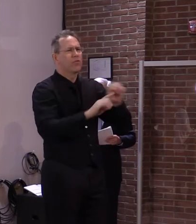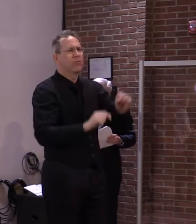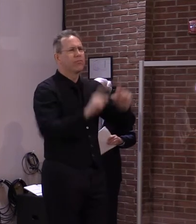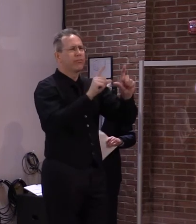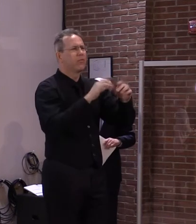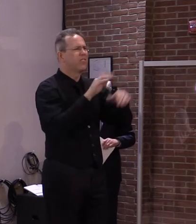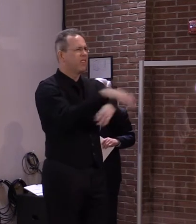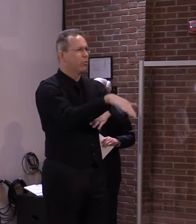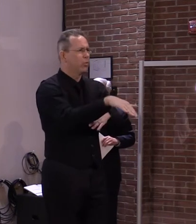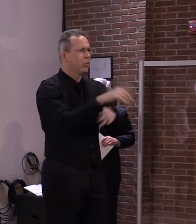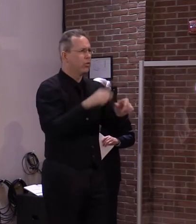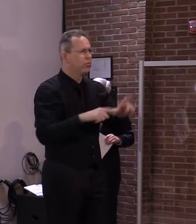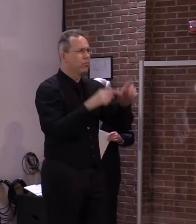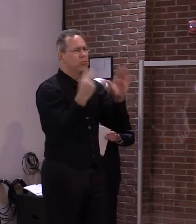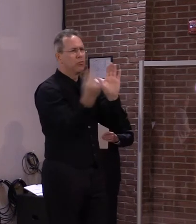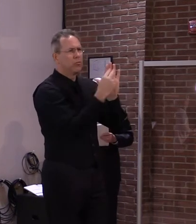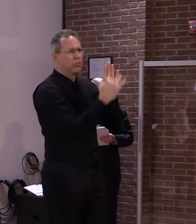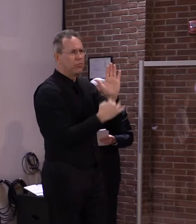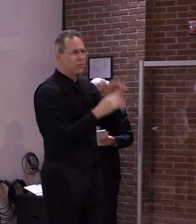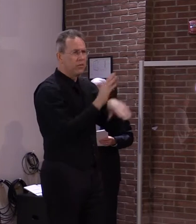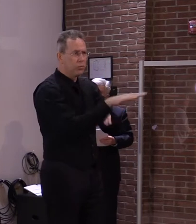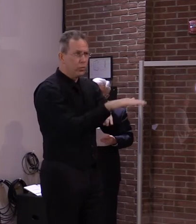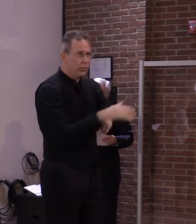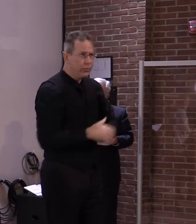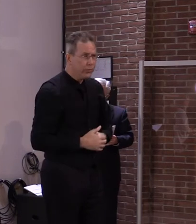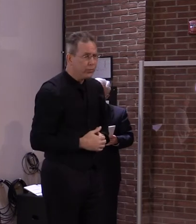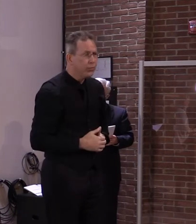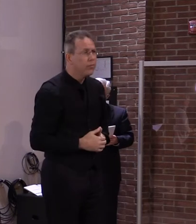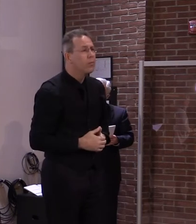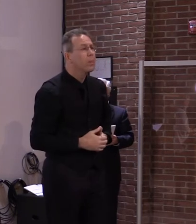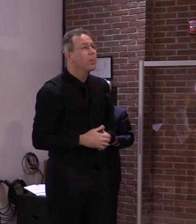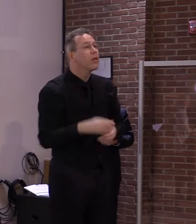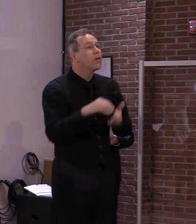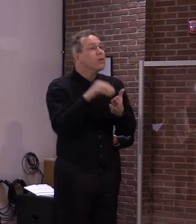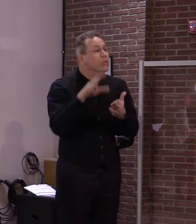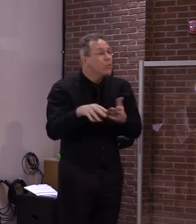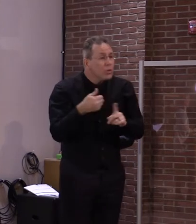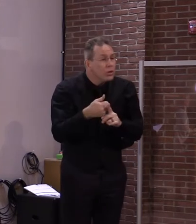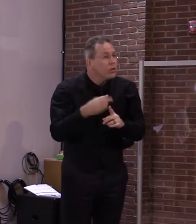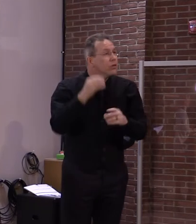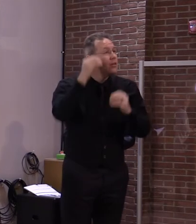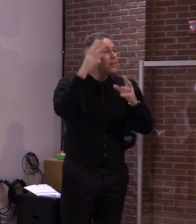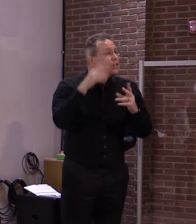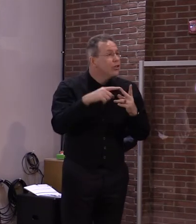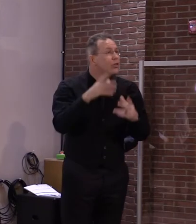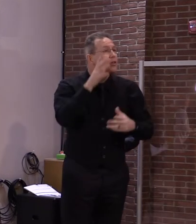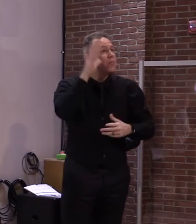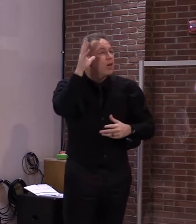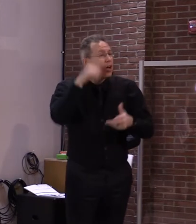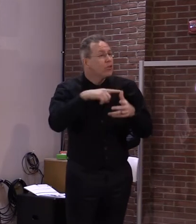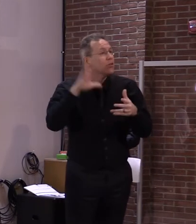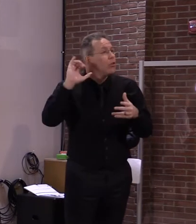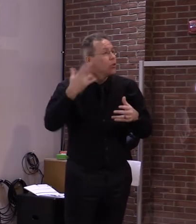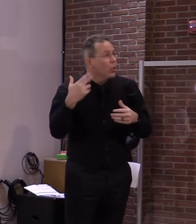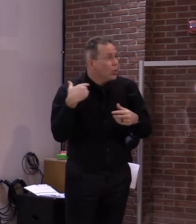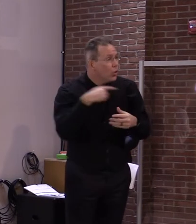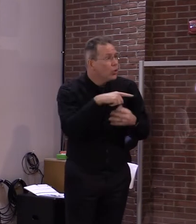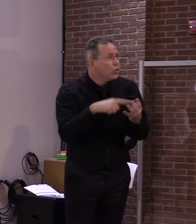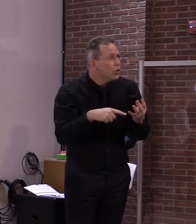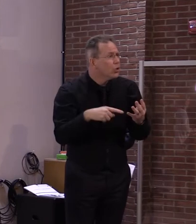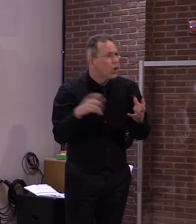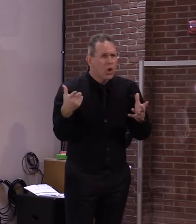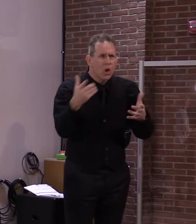commitment by players coaches parents alike that has brought us to this point from december